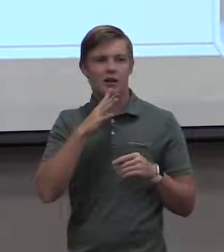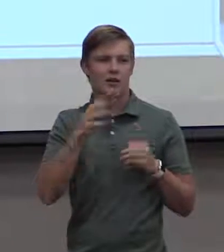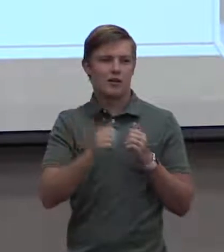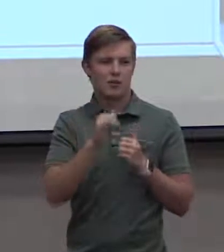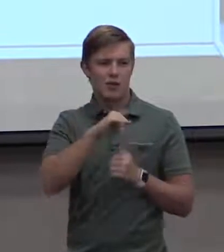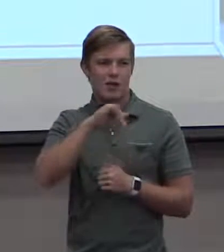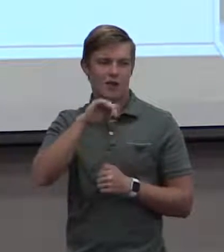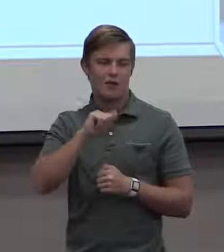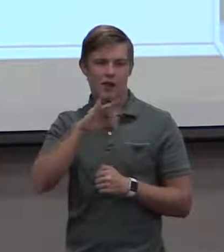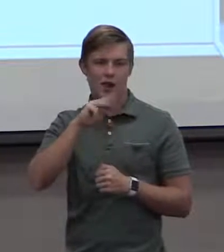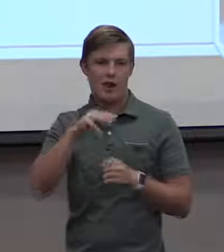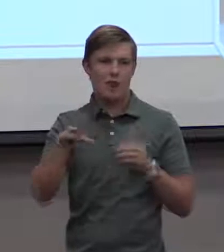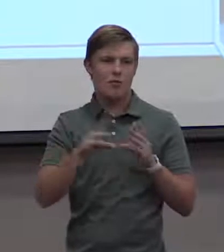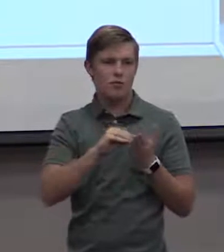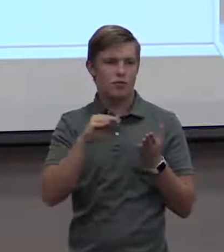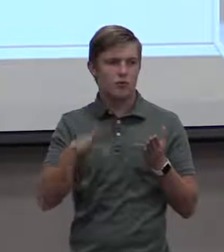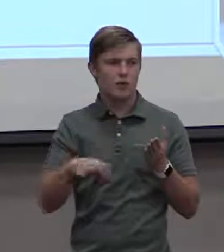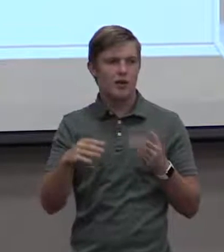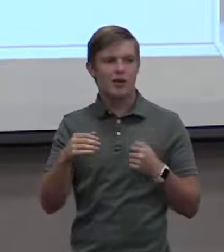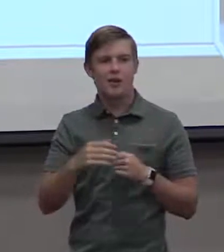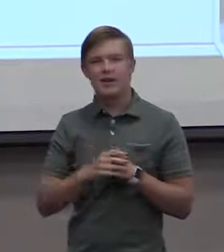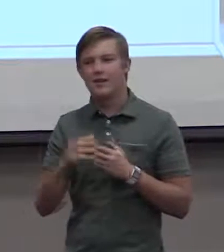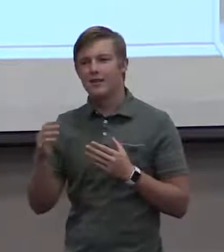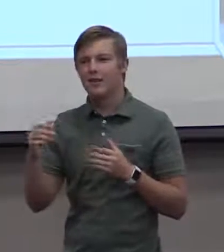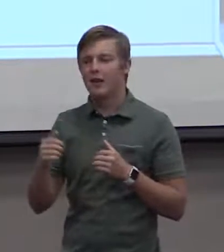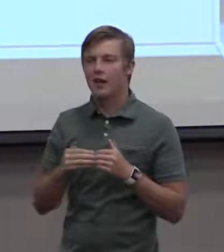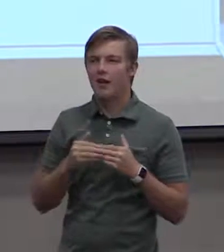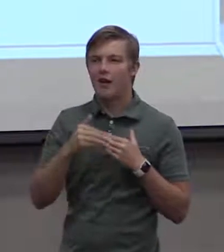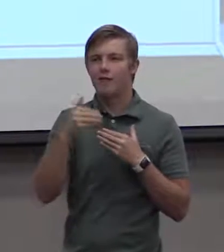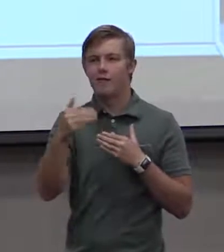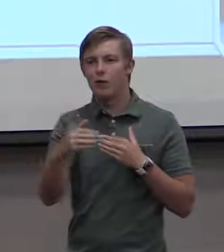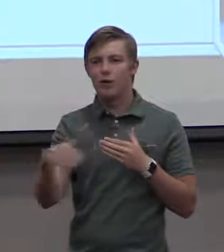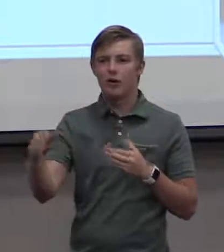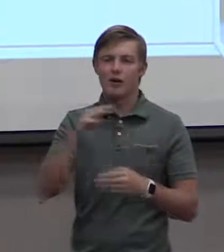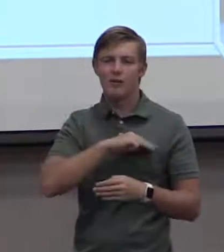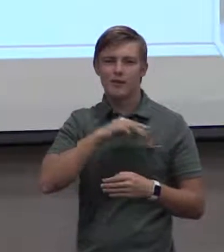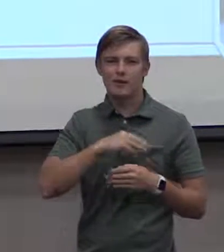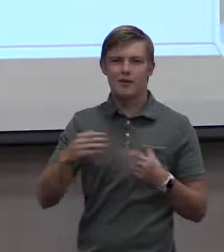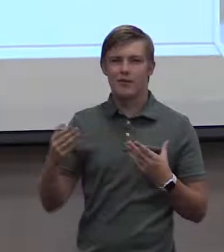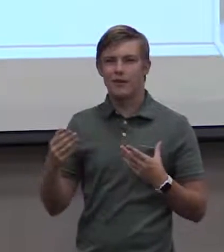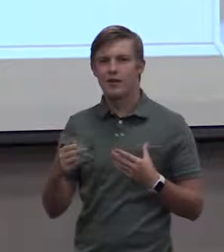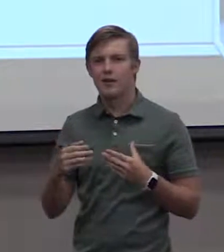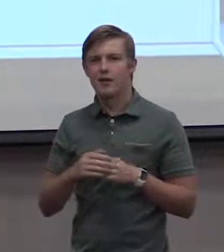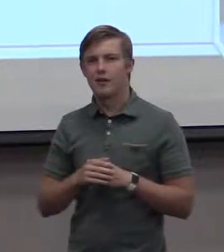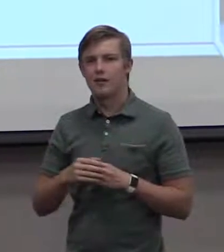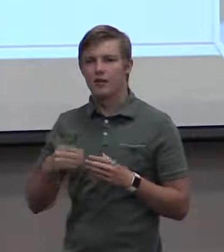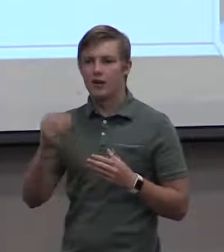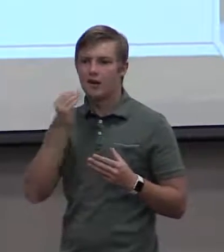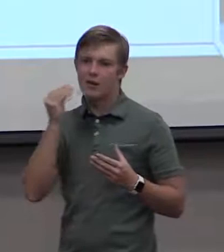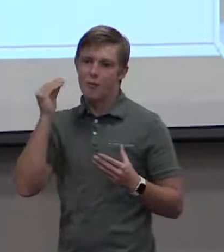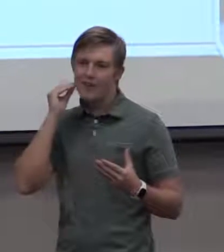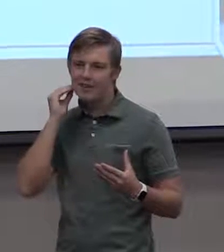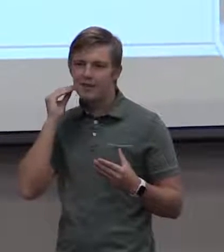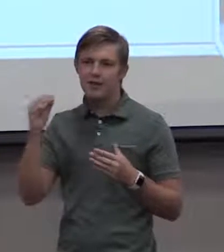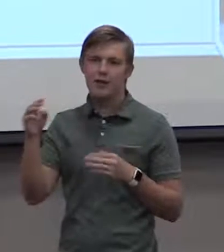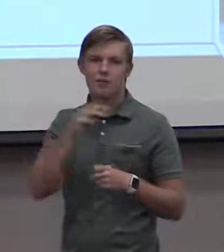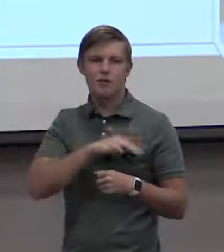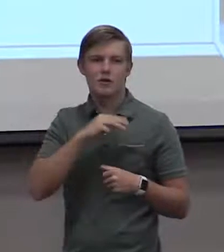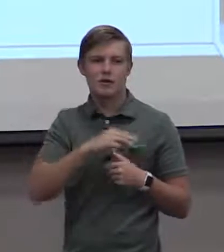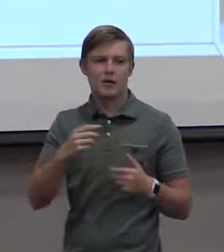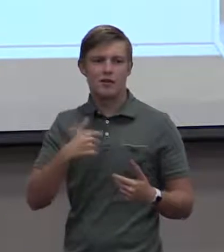that, is it a foreign mission? Is it domestic missions? Because it's right in the middle, so I'm trying to come up with a good word for it, so maybe y'all can help me